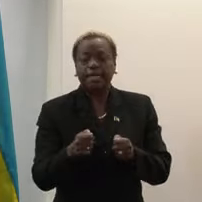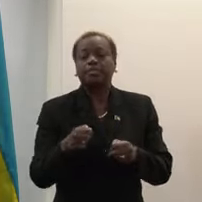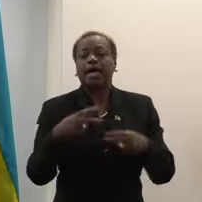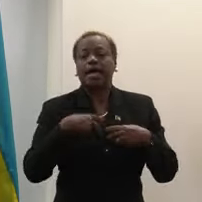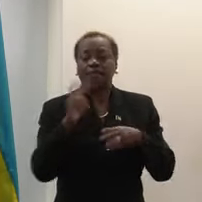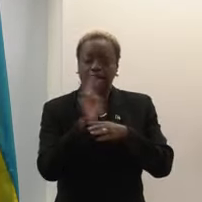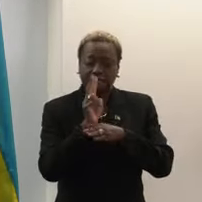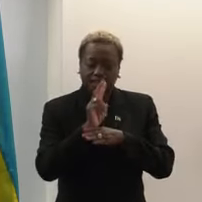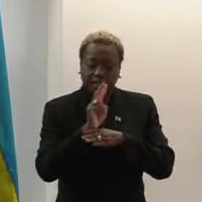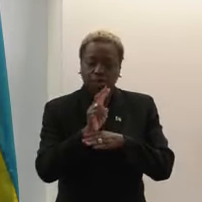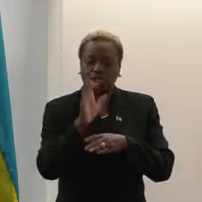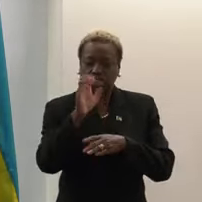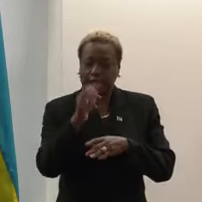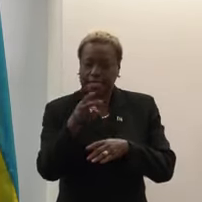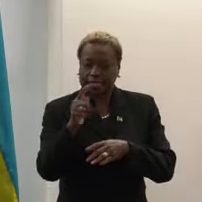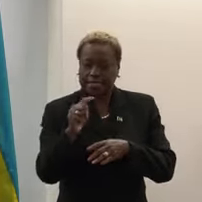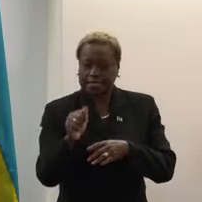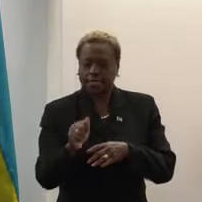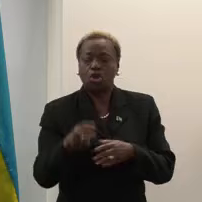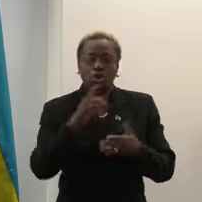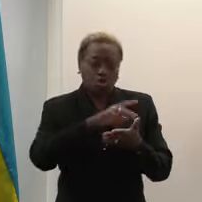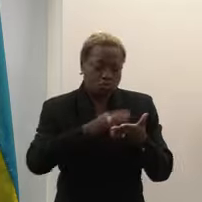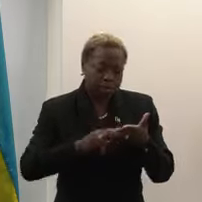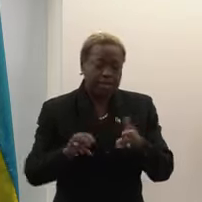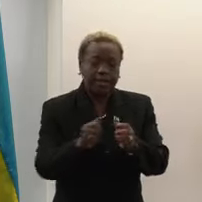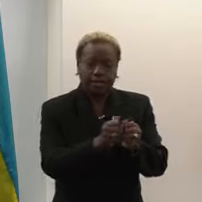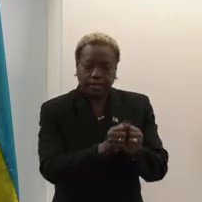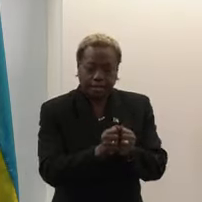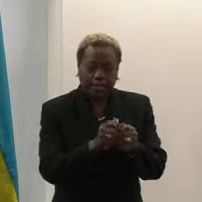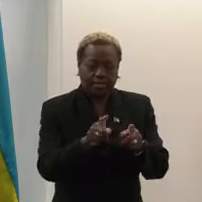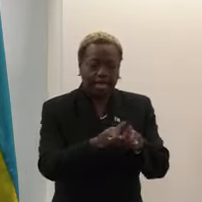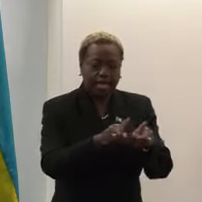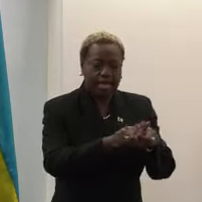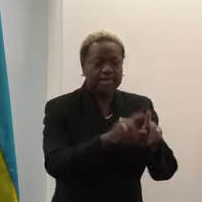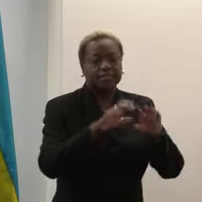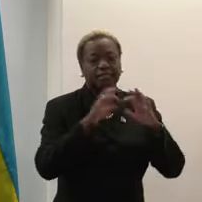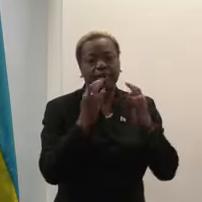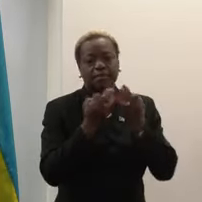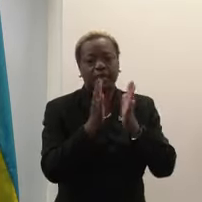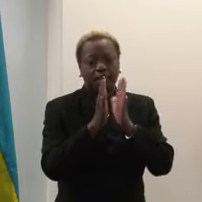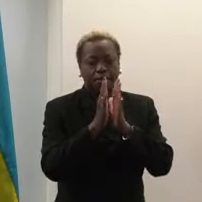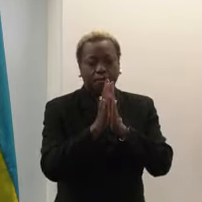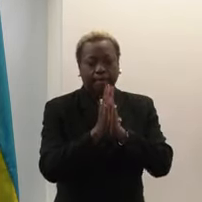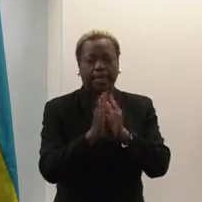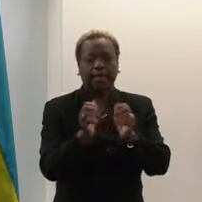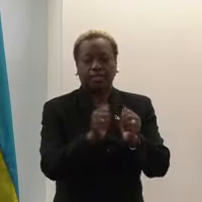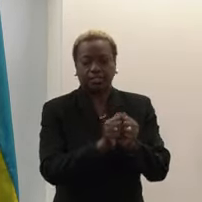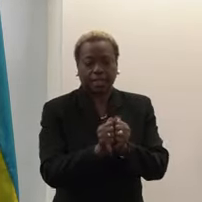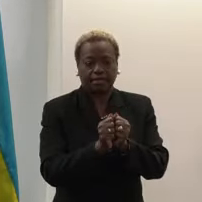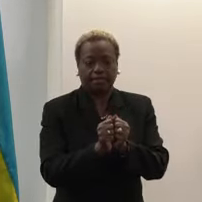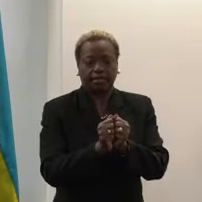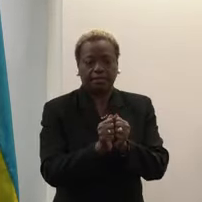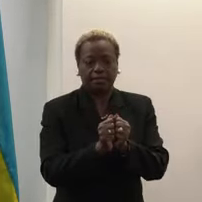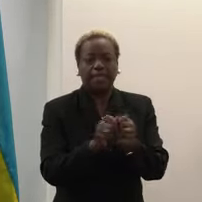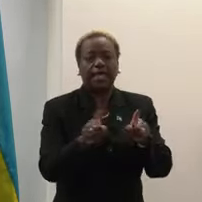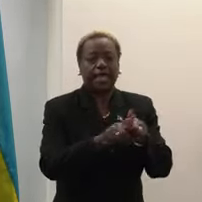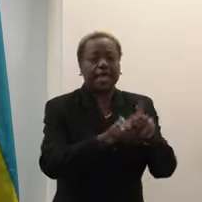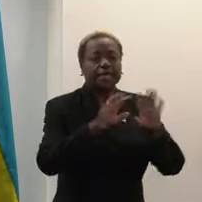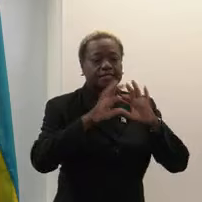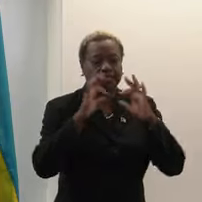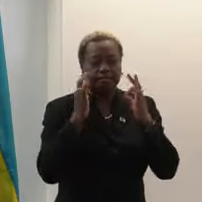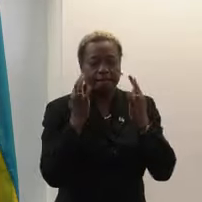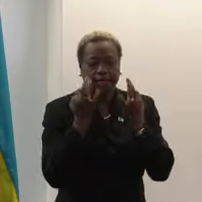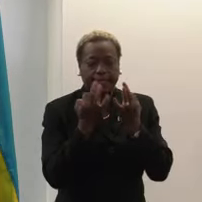chats. Read together as a family. Pray together as a